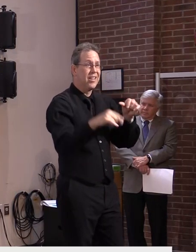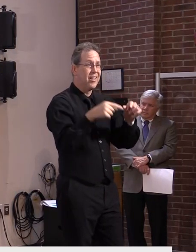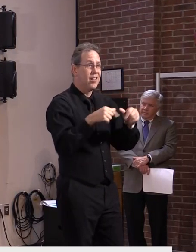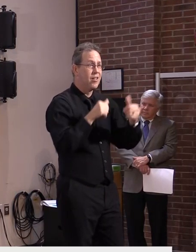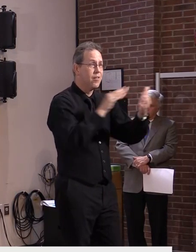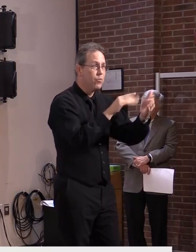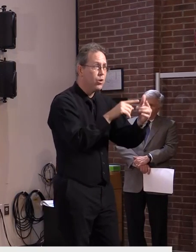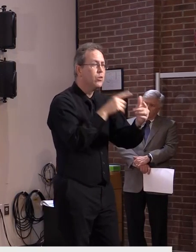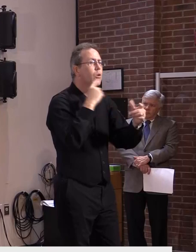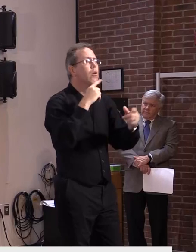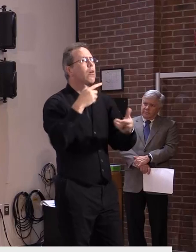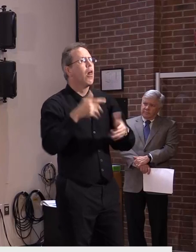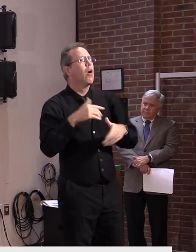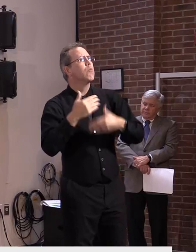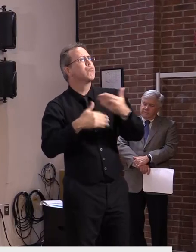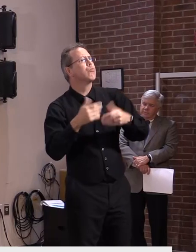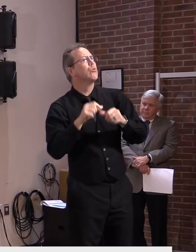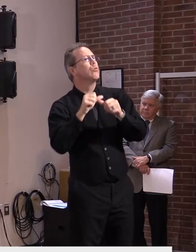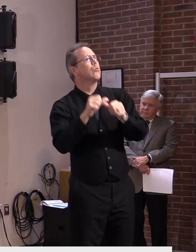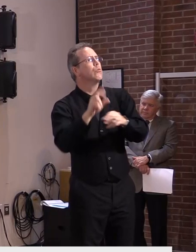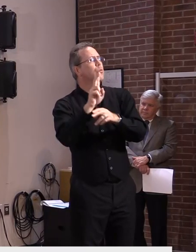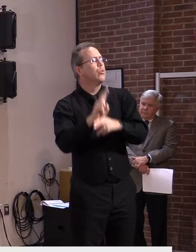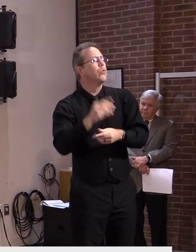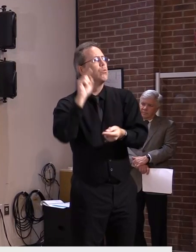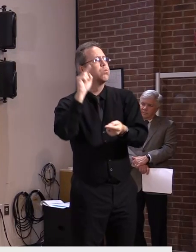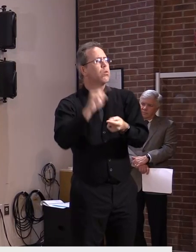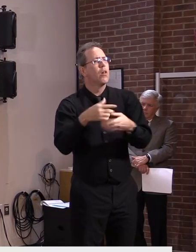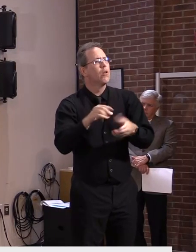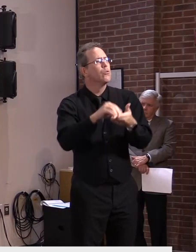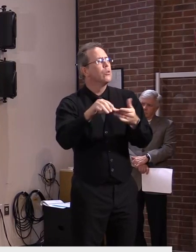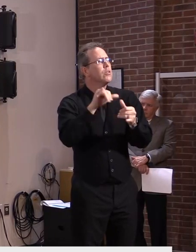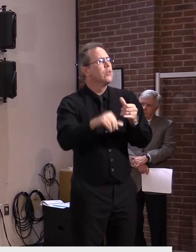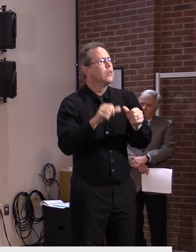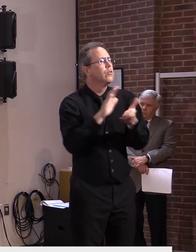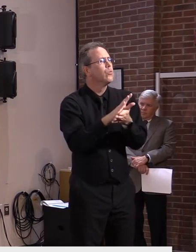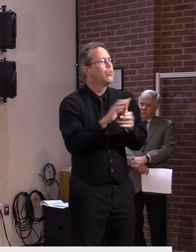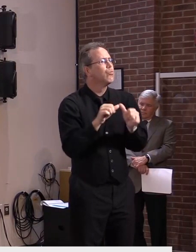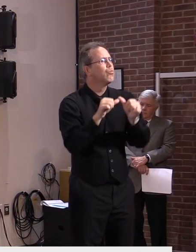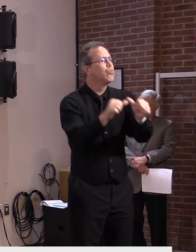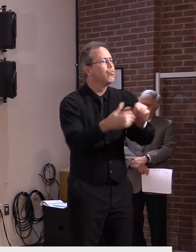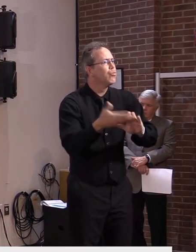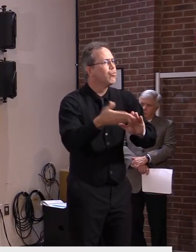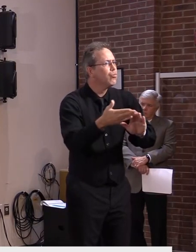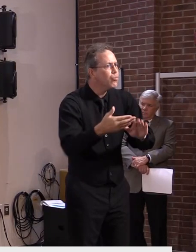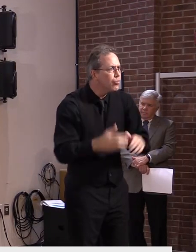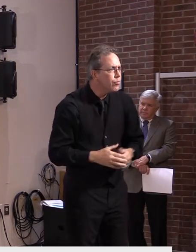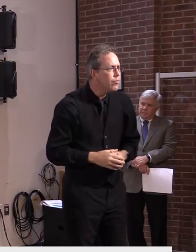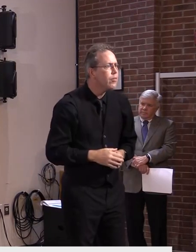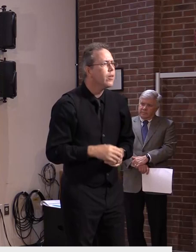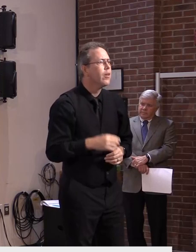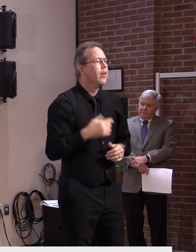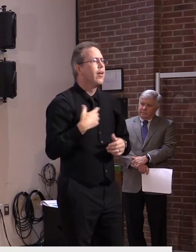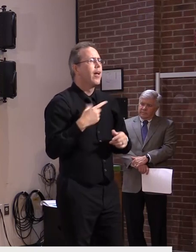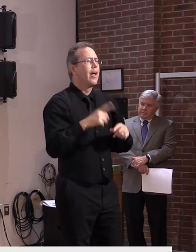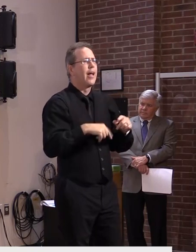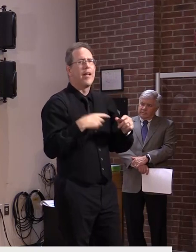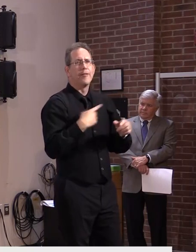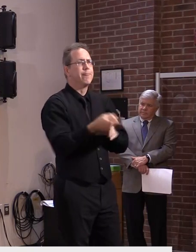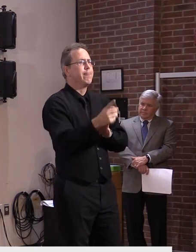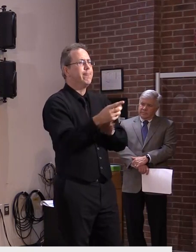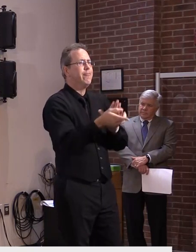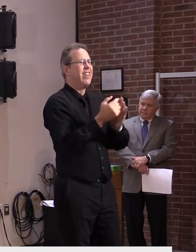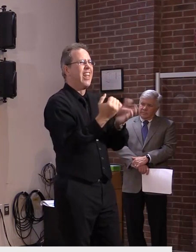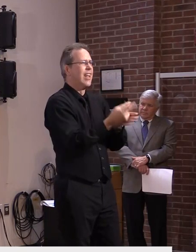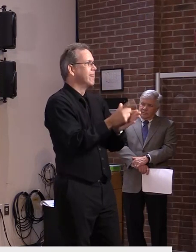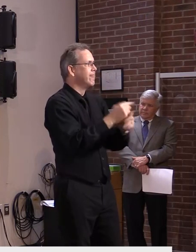to stay in school full time. Again, this will take some time to implement, but I encourage parents and families to work together with their schools